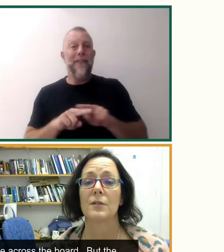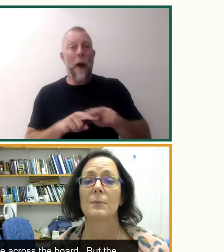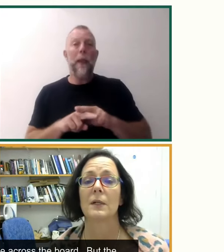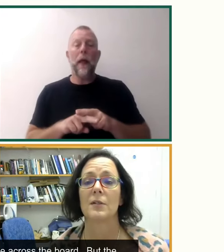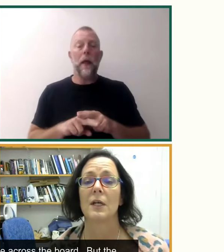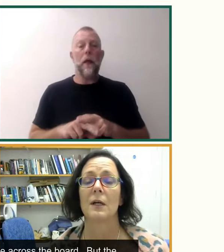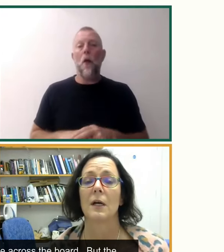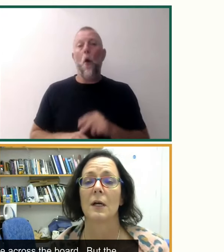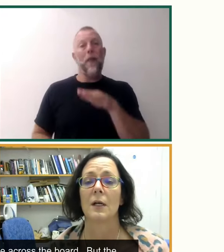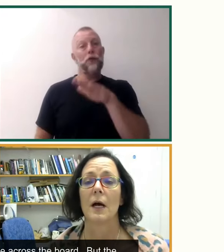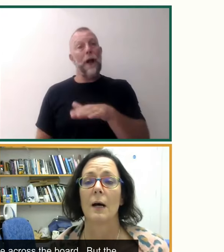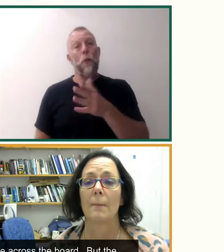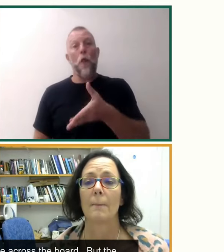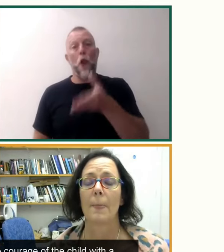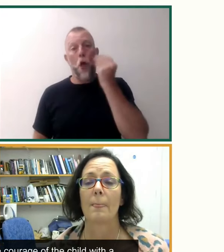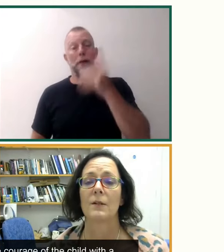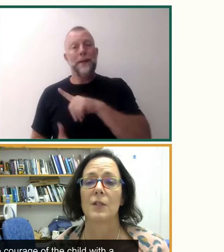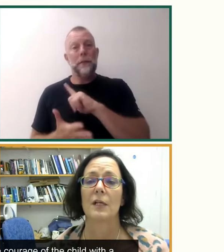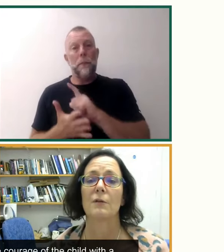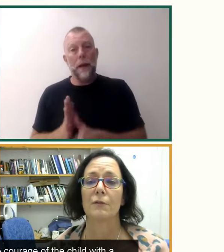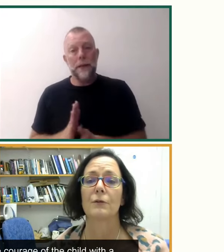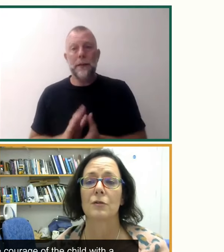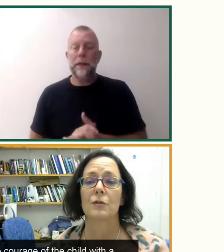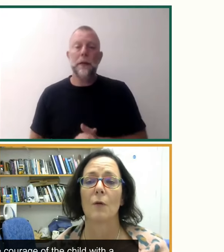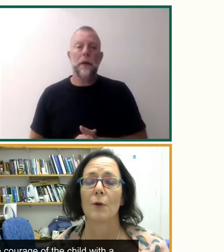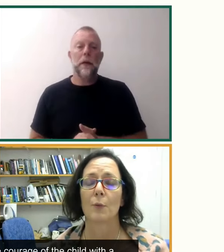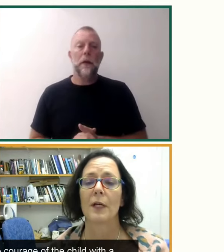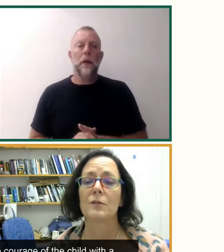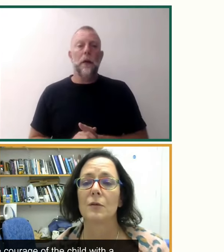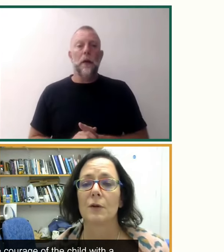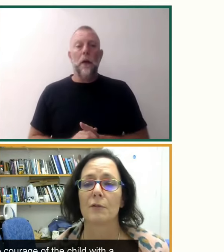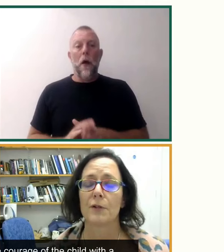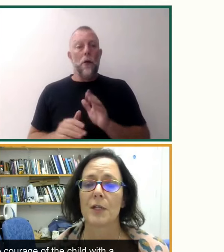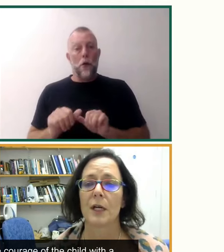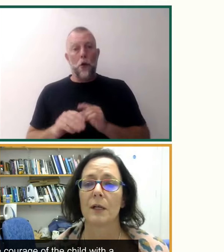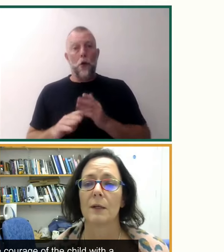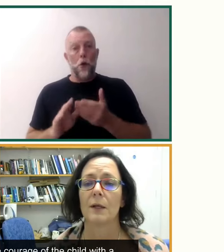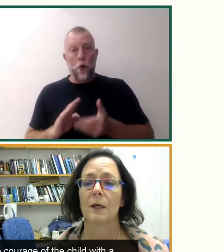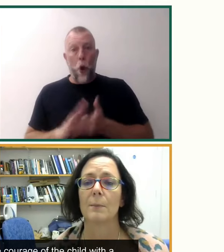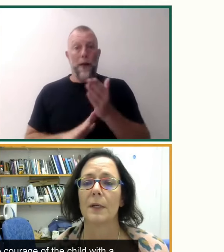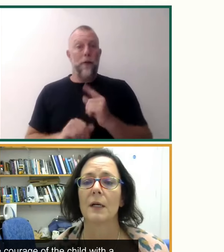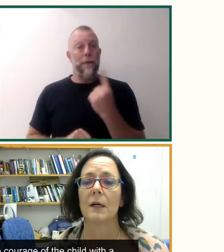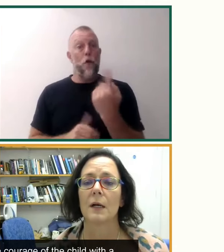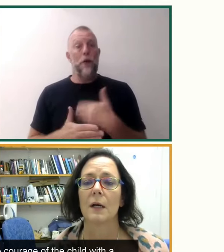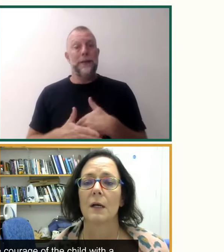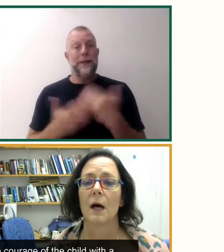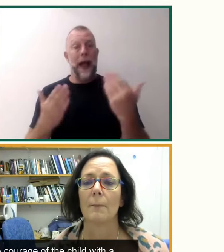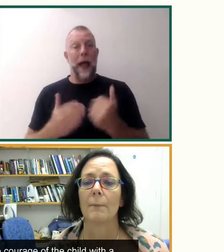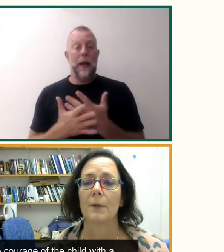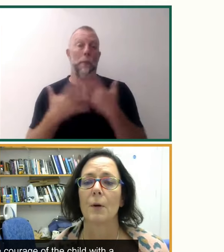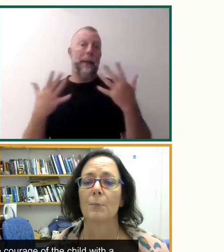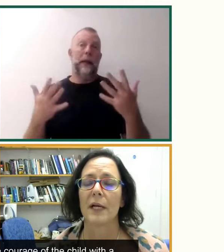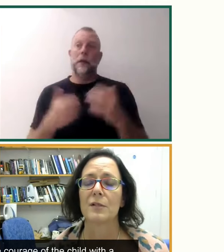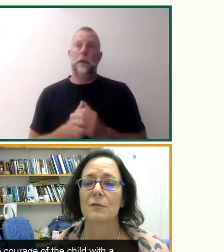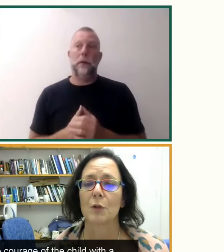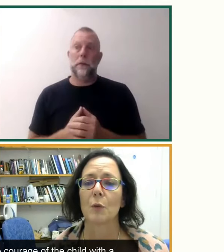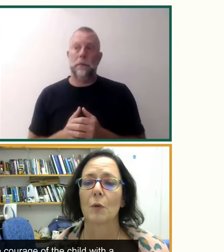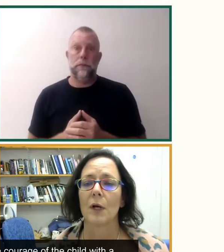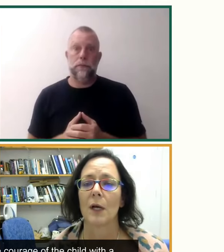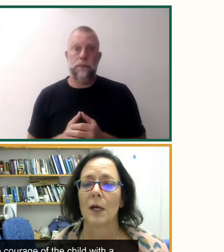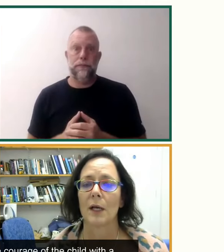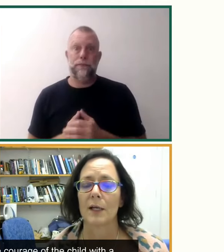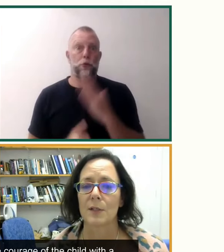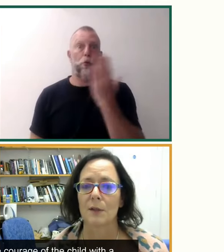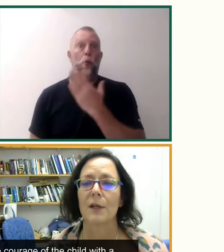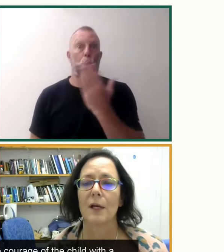with a learning disability setting foot on their way to their first day in a big comprehensive